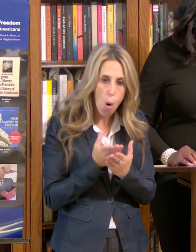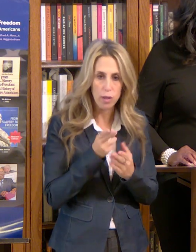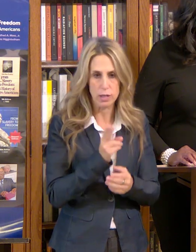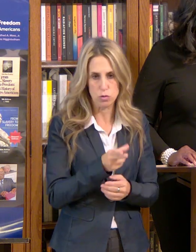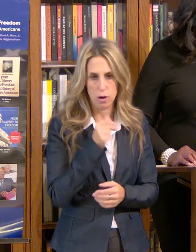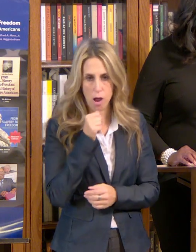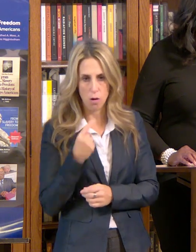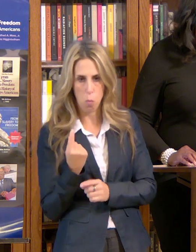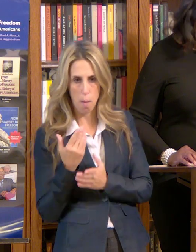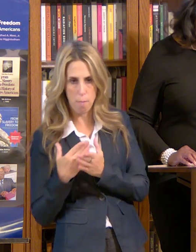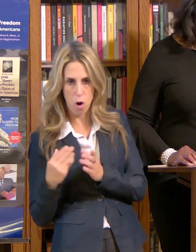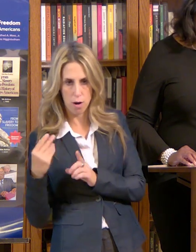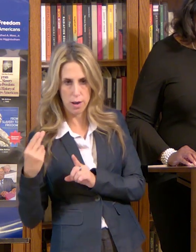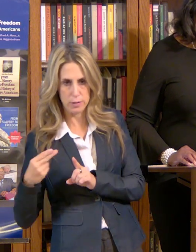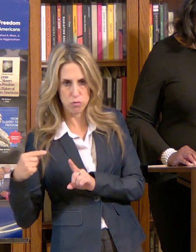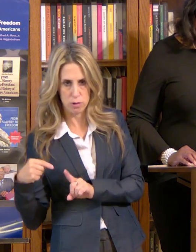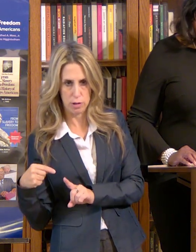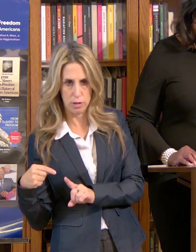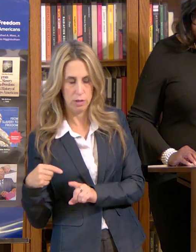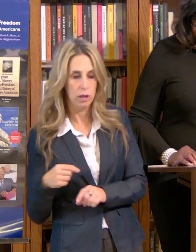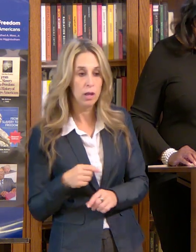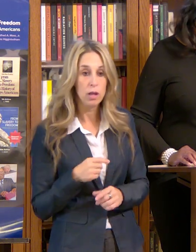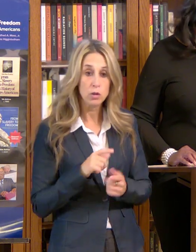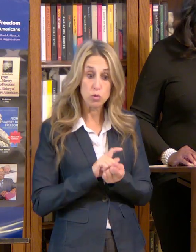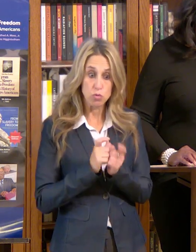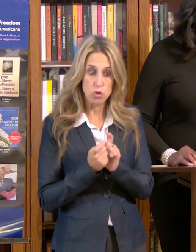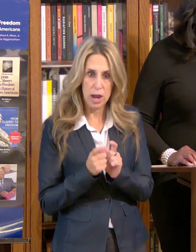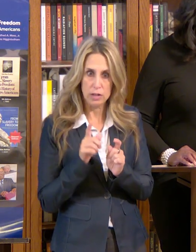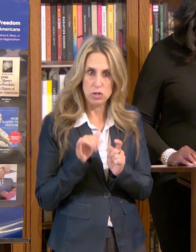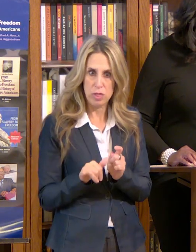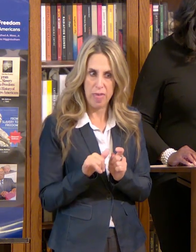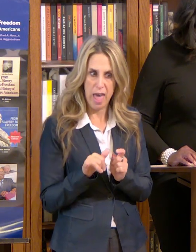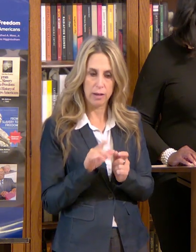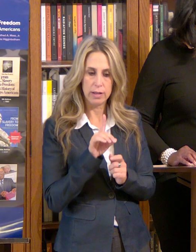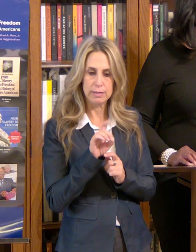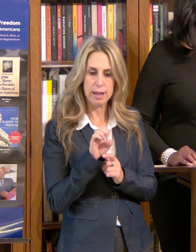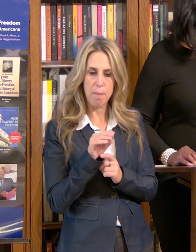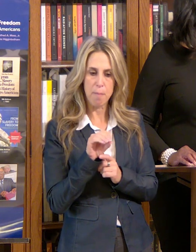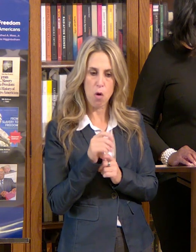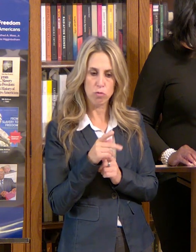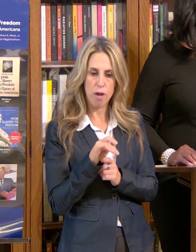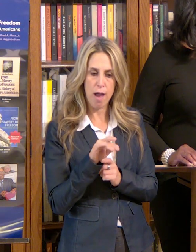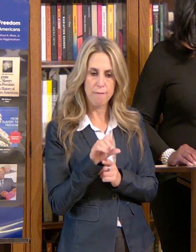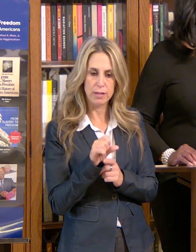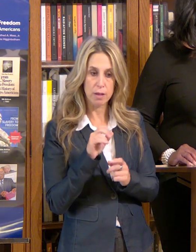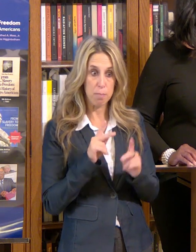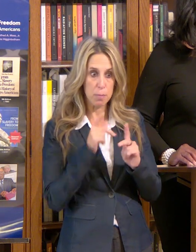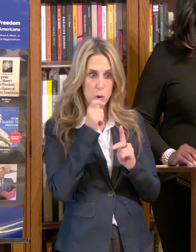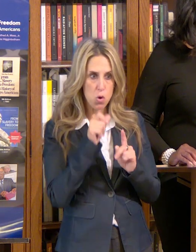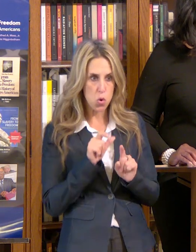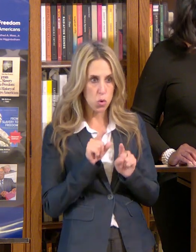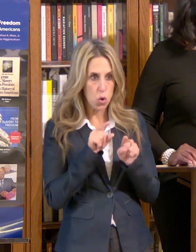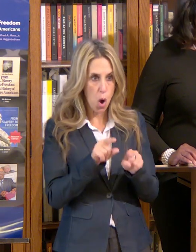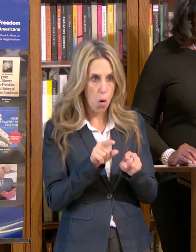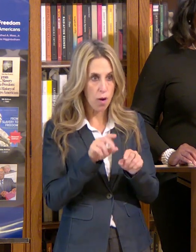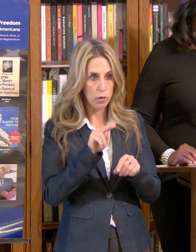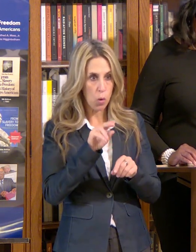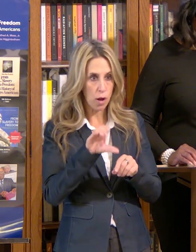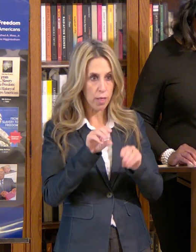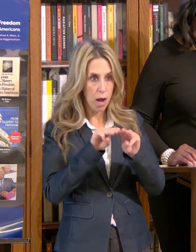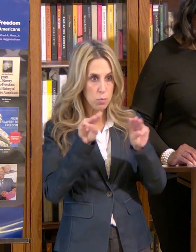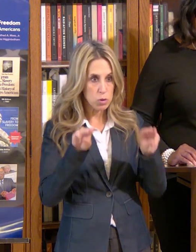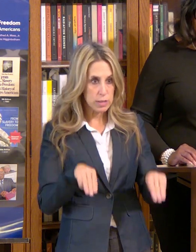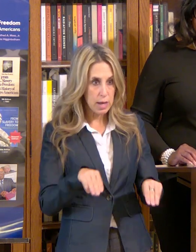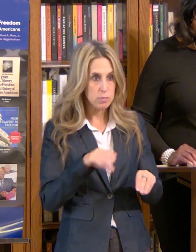history in order to change the demographics of the visitors that walk into the doors of North Carolina's